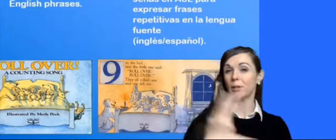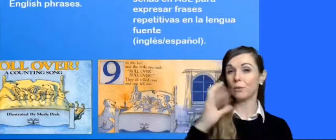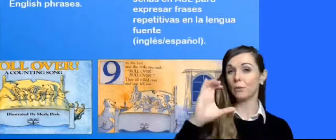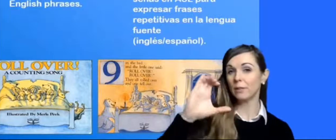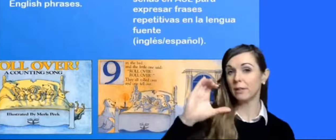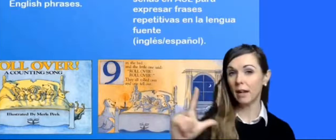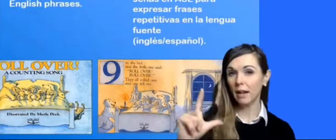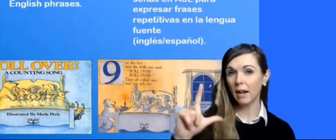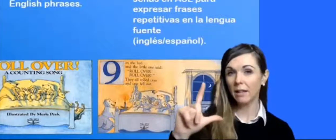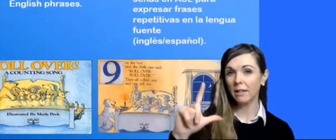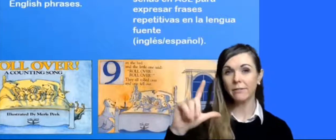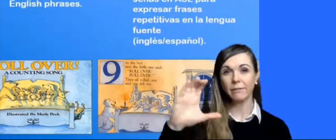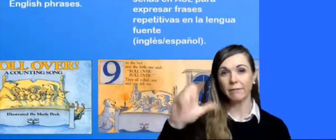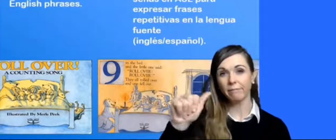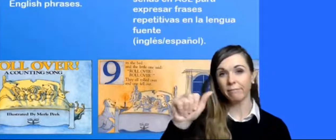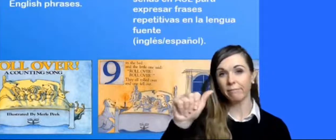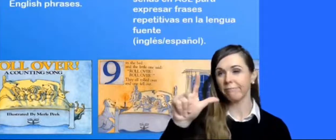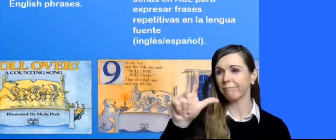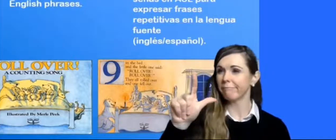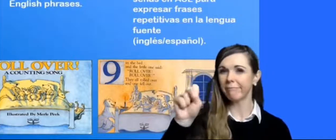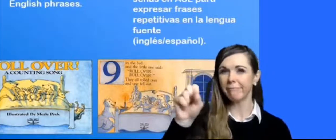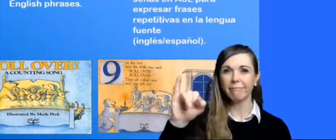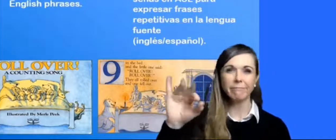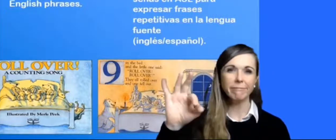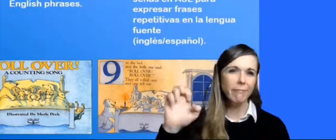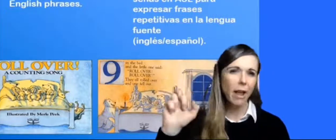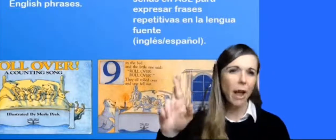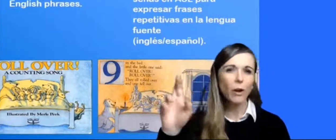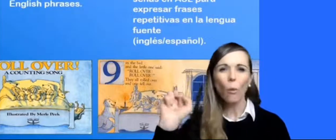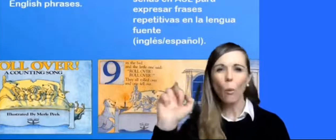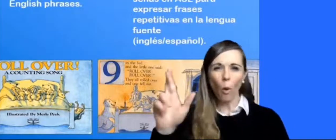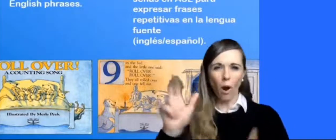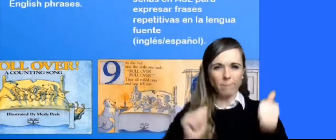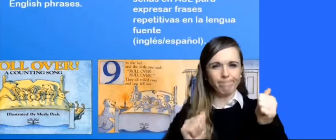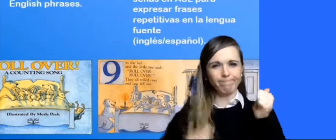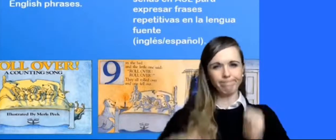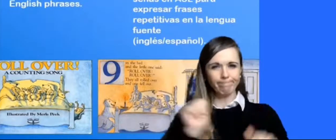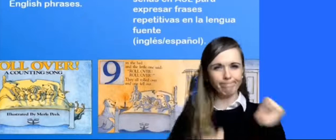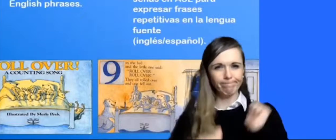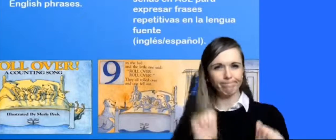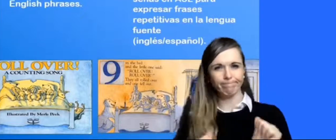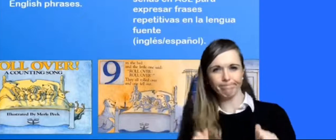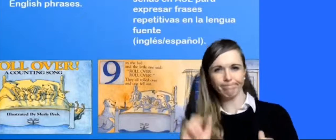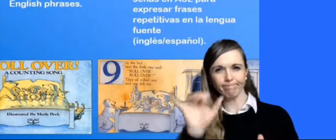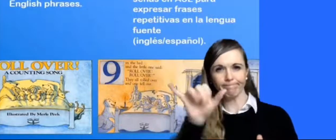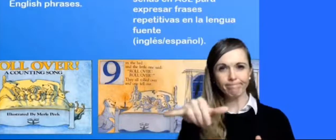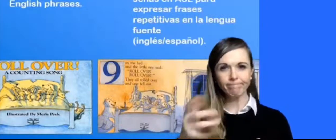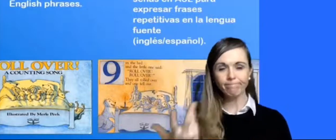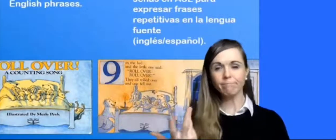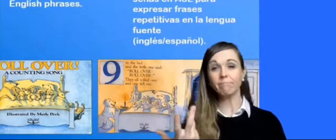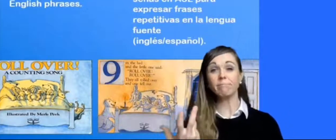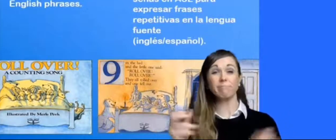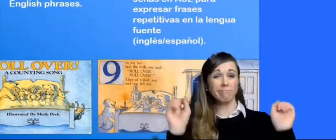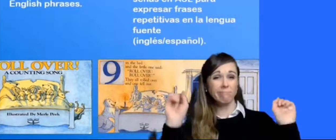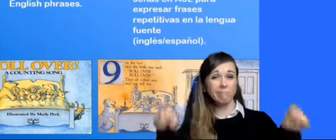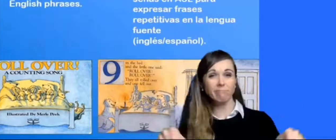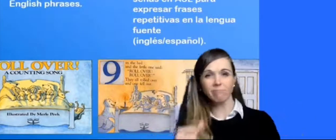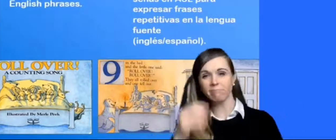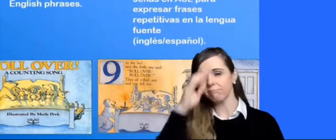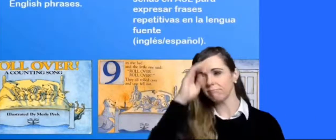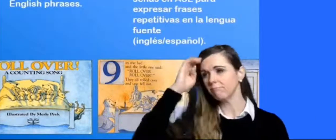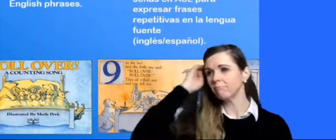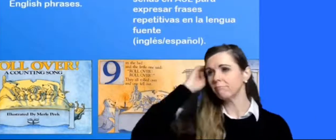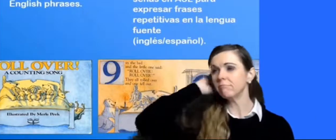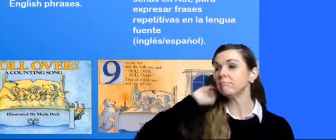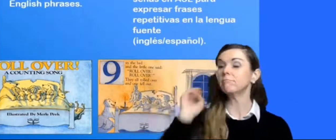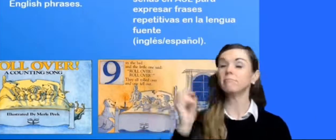it. Maybe the third time, you would use maybe some ASL classifiers to depict what's going